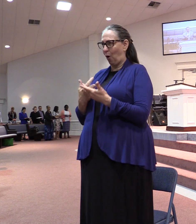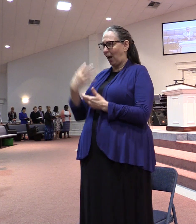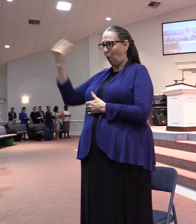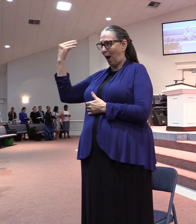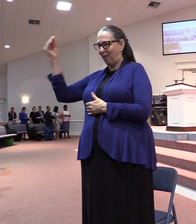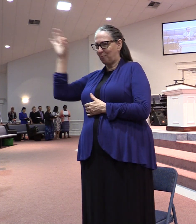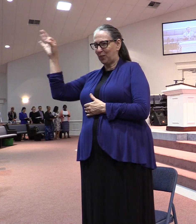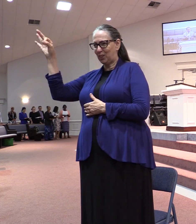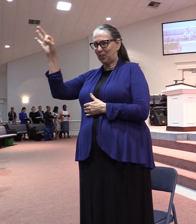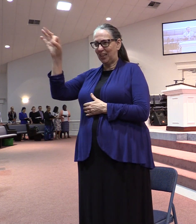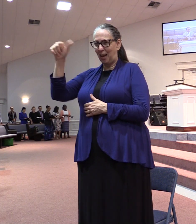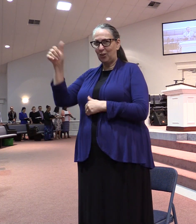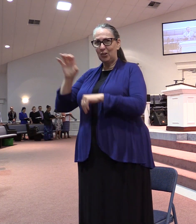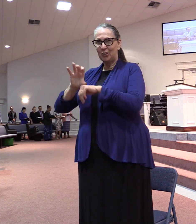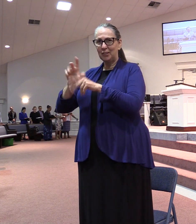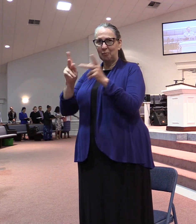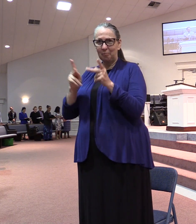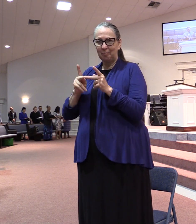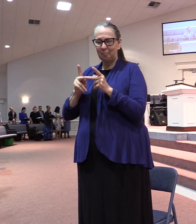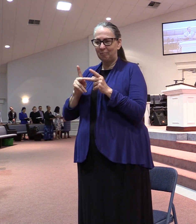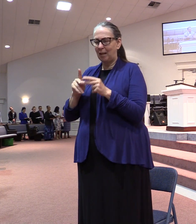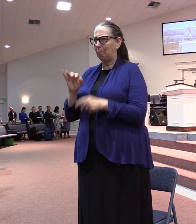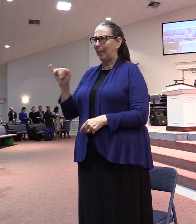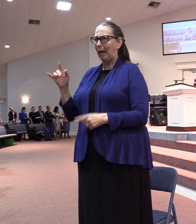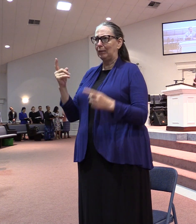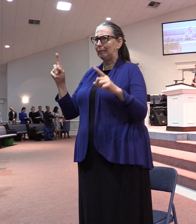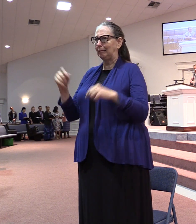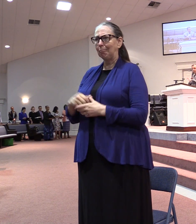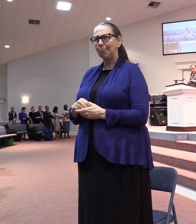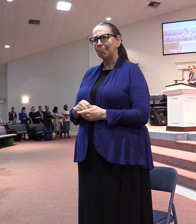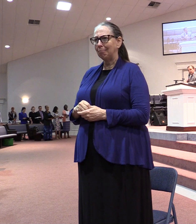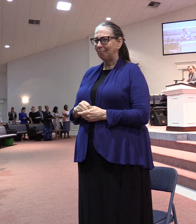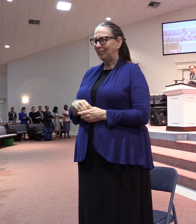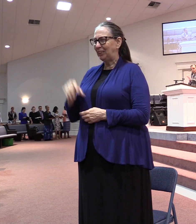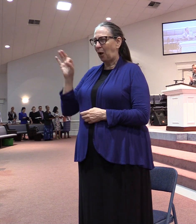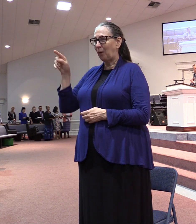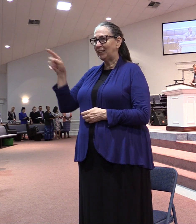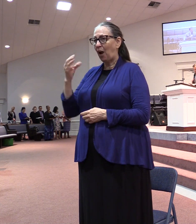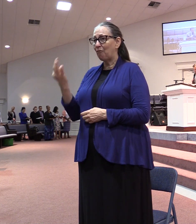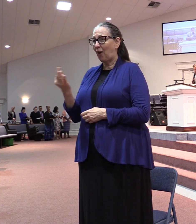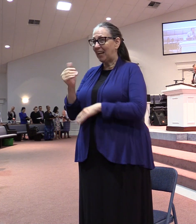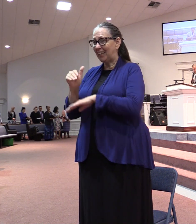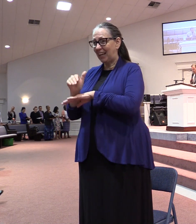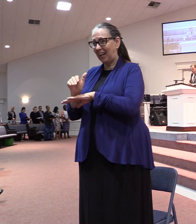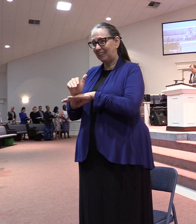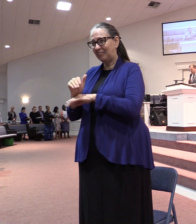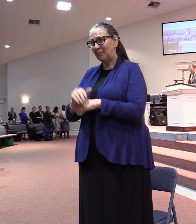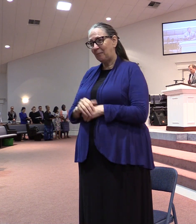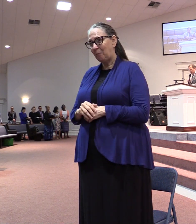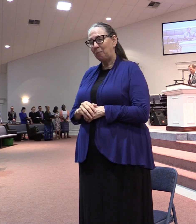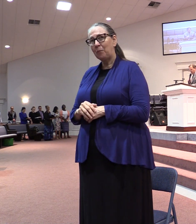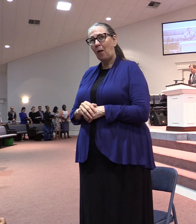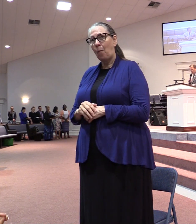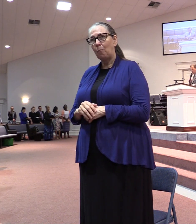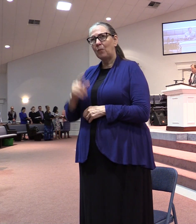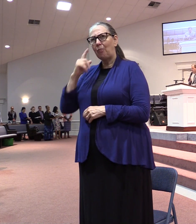preach it out. Right. But that one didn't work out like that this time. So I preached this on Friday, and